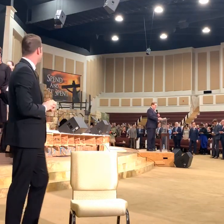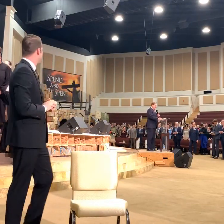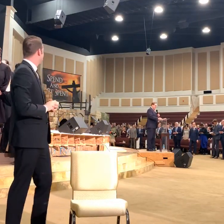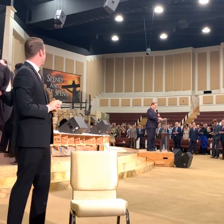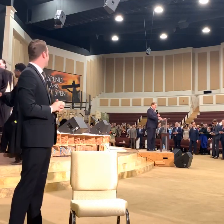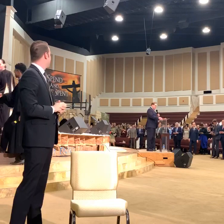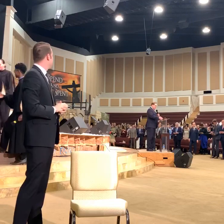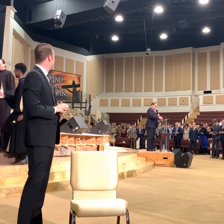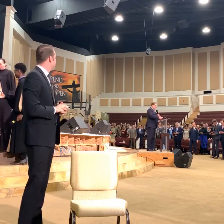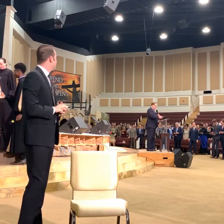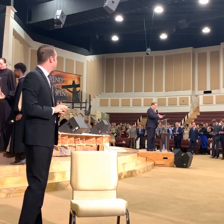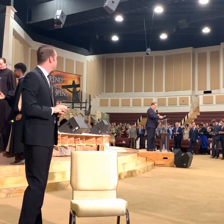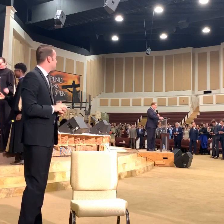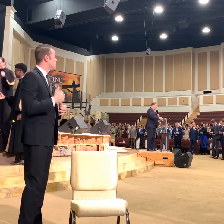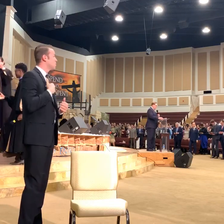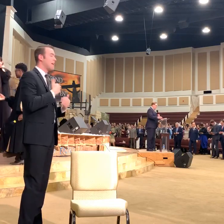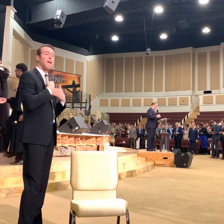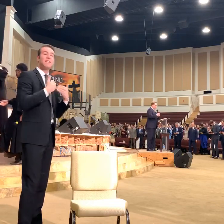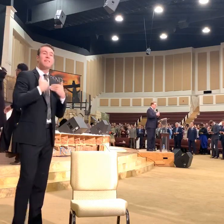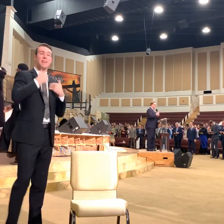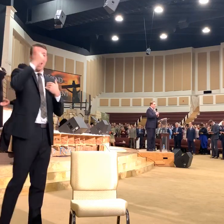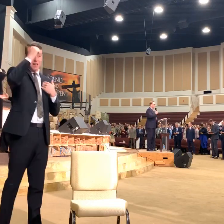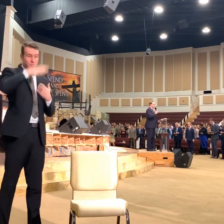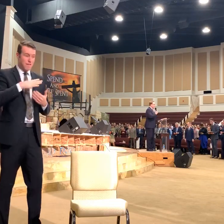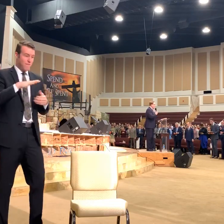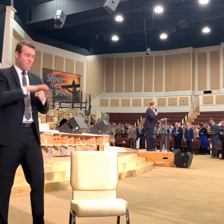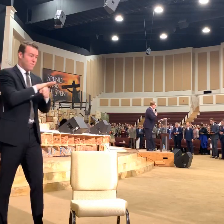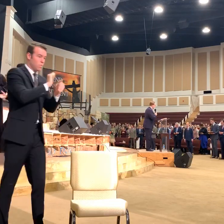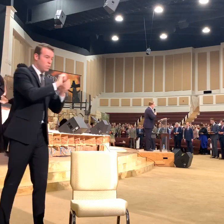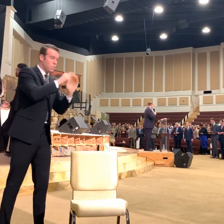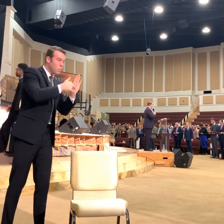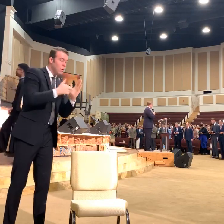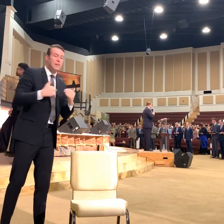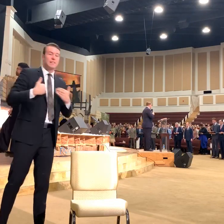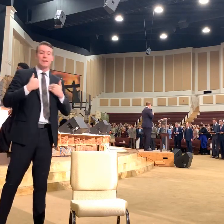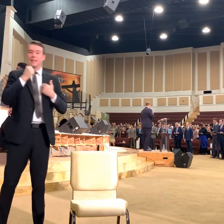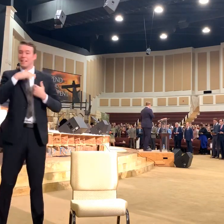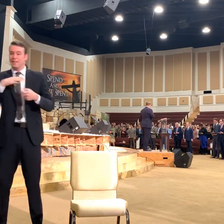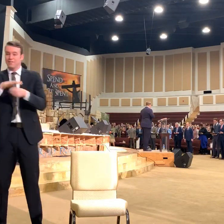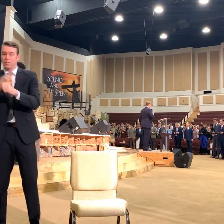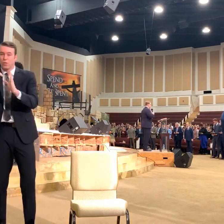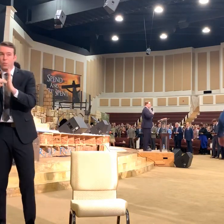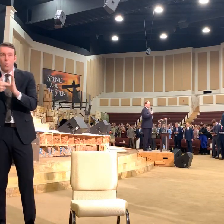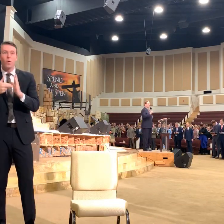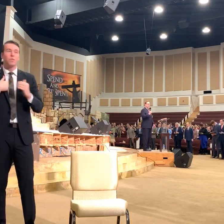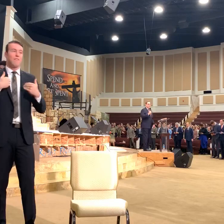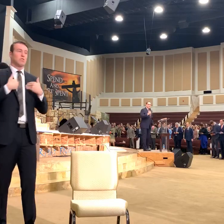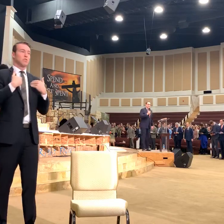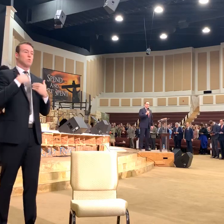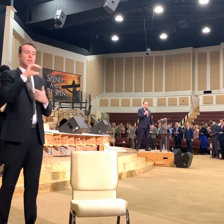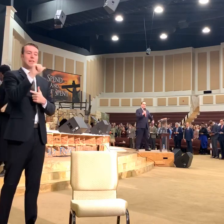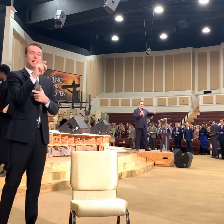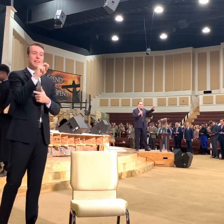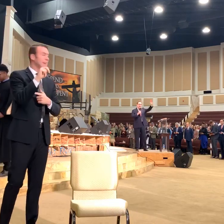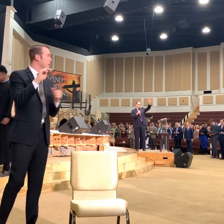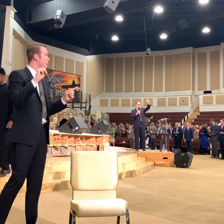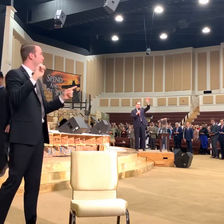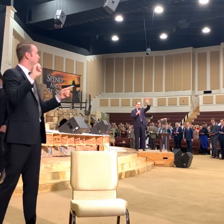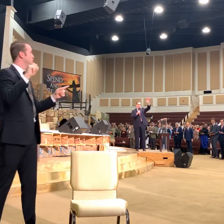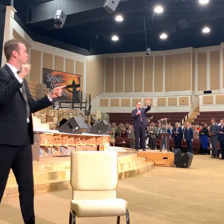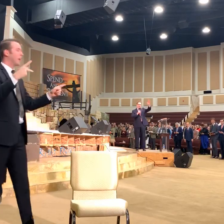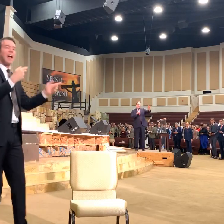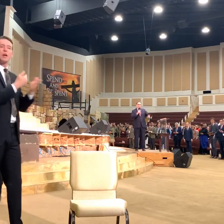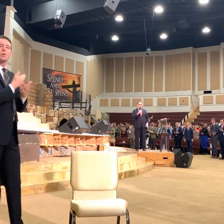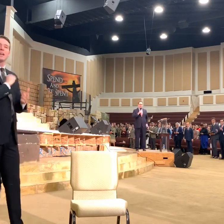Amen. We got young men filling roles and young ladies filling roles. We got new cadets. Meshach, wave your hand, a